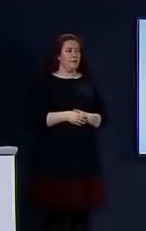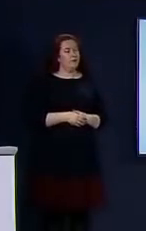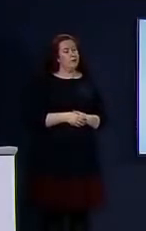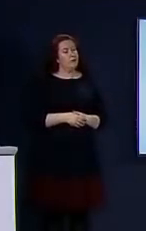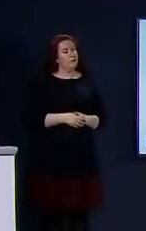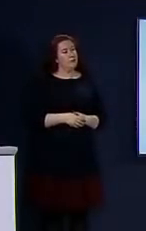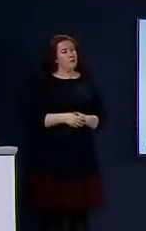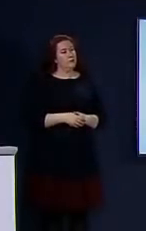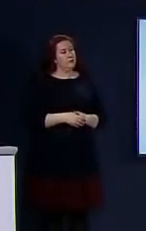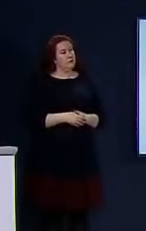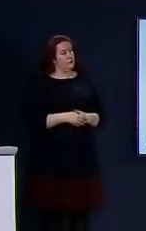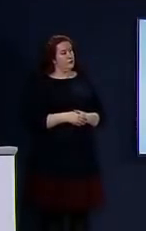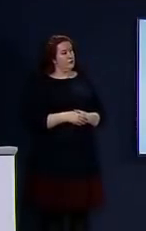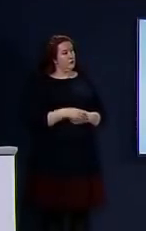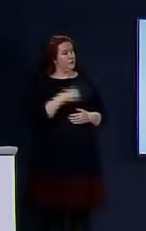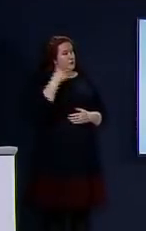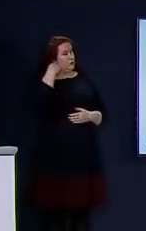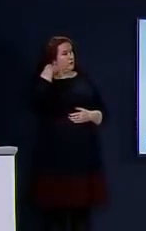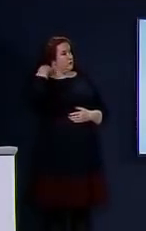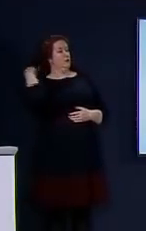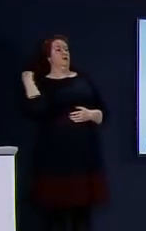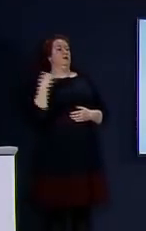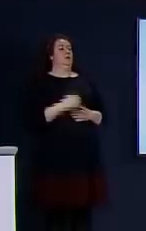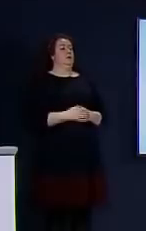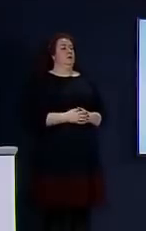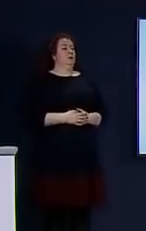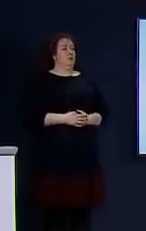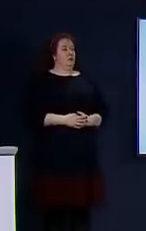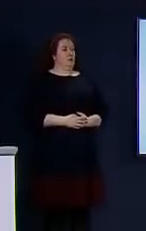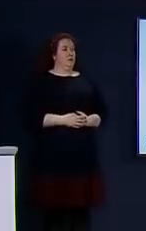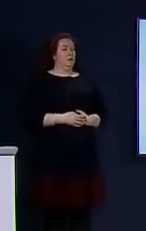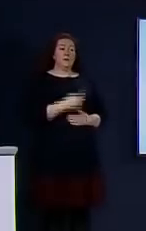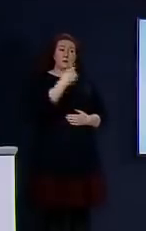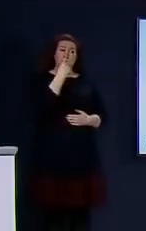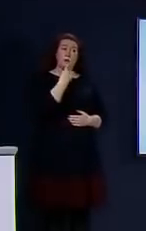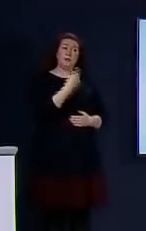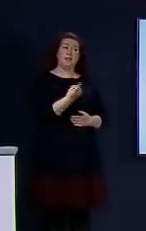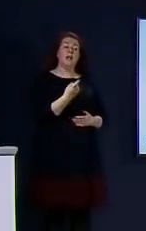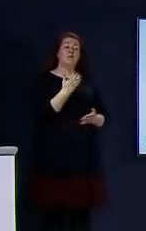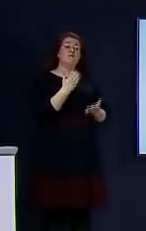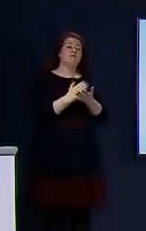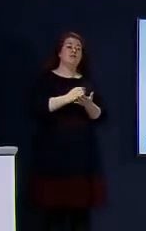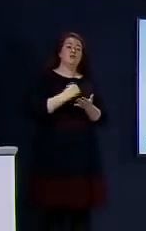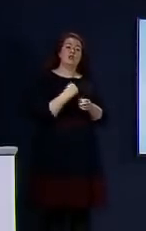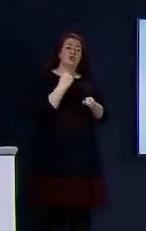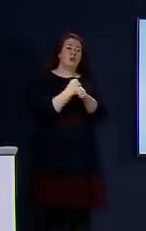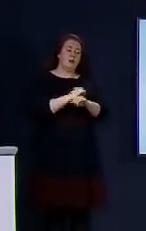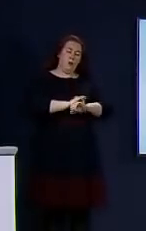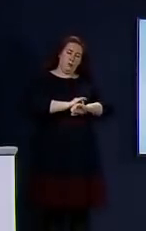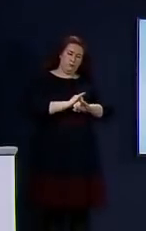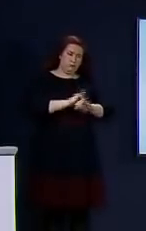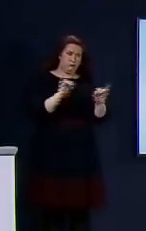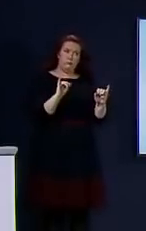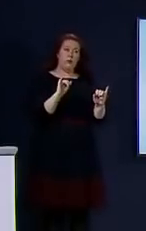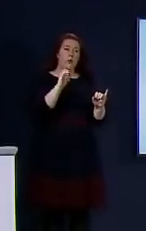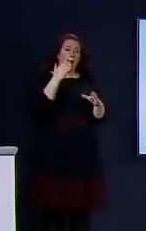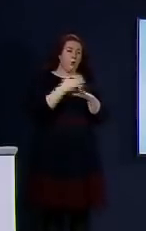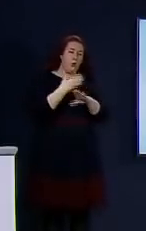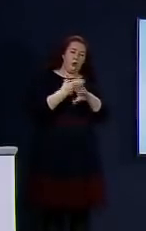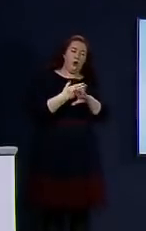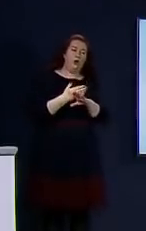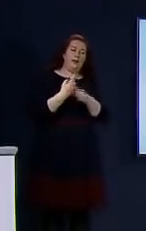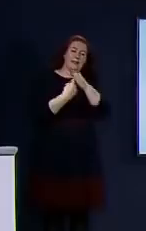no work to prepare for a second independence referendum will be carried out by the Scottish Government or civil servants and special